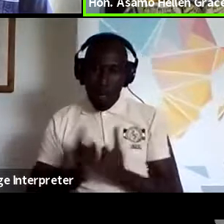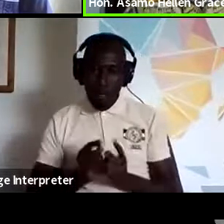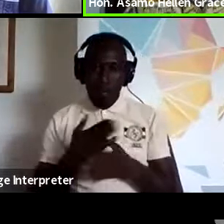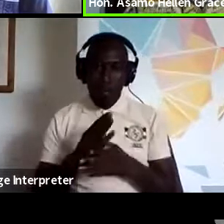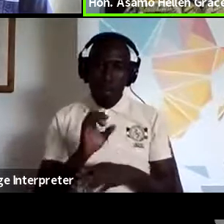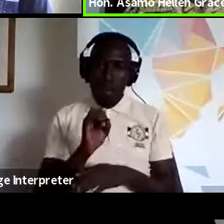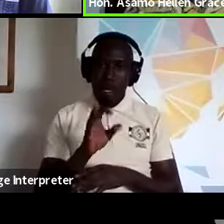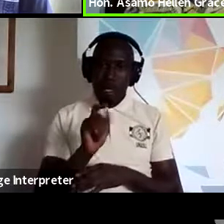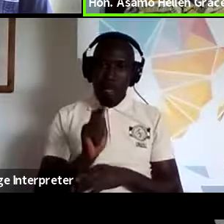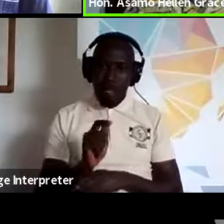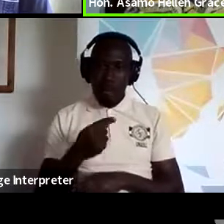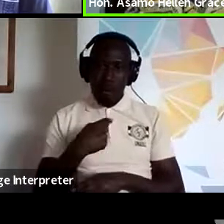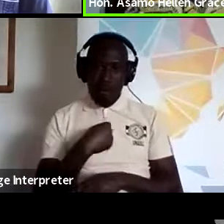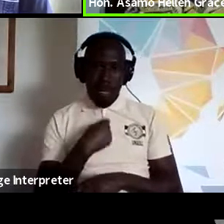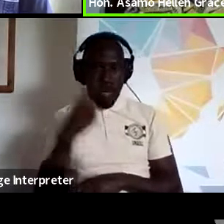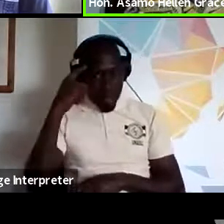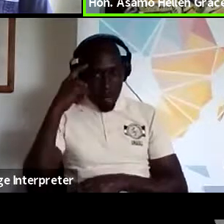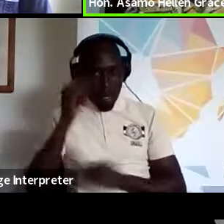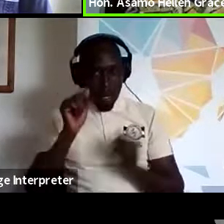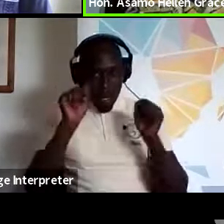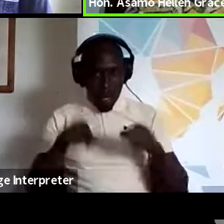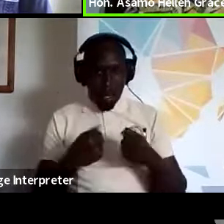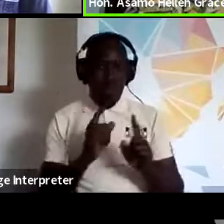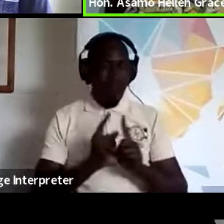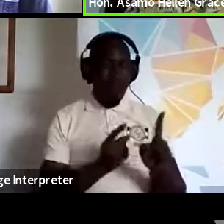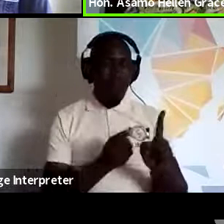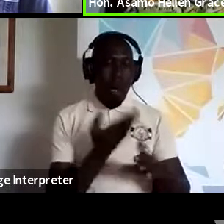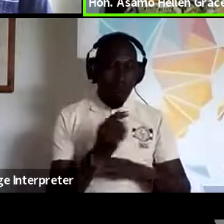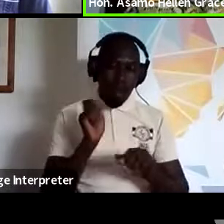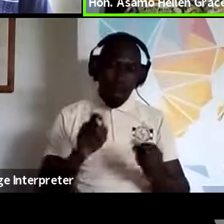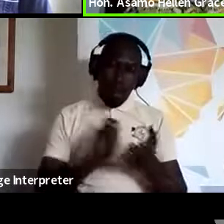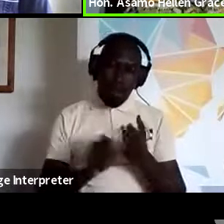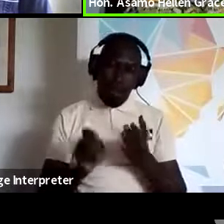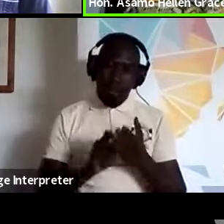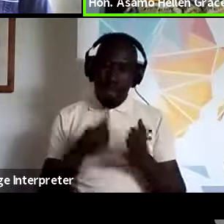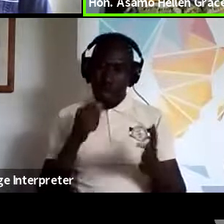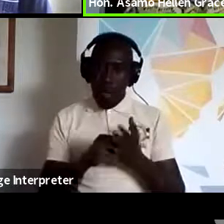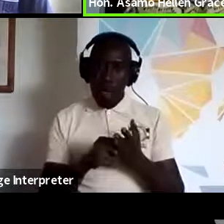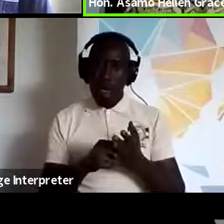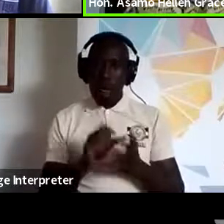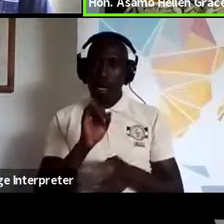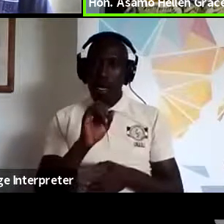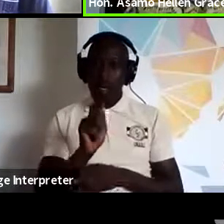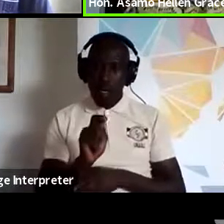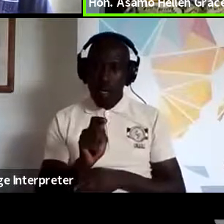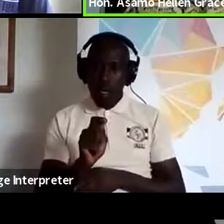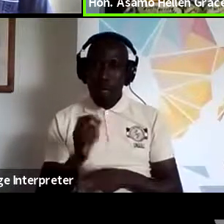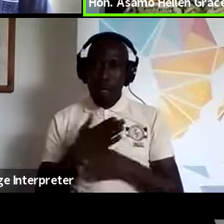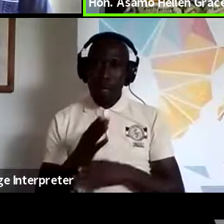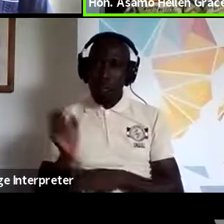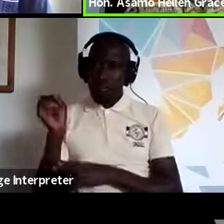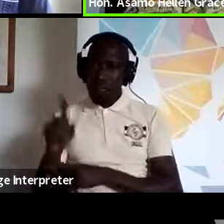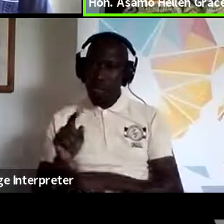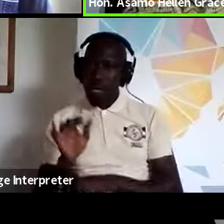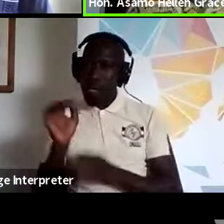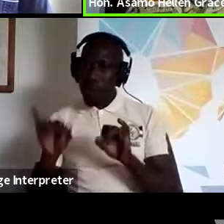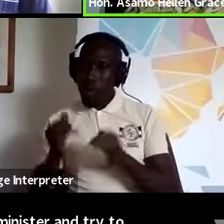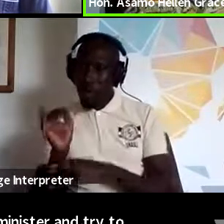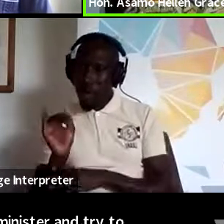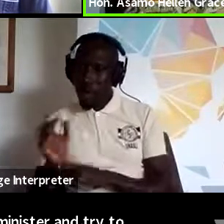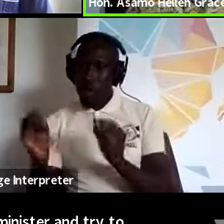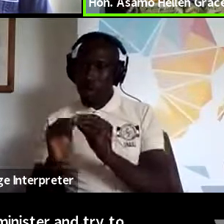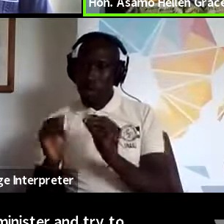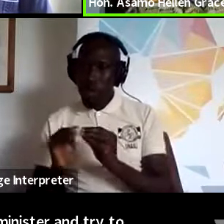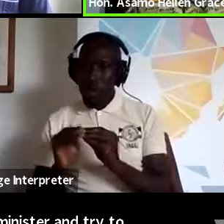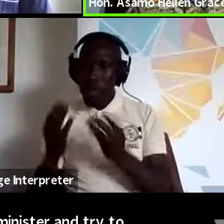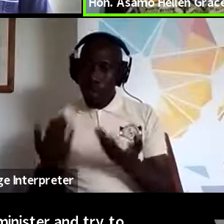which to me, I think I can take up and say, I can write a letter to the ICT minister and try to ask for a meeting. Then I get the